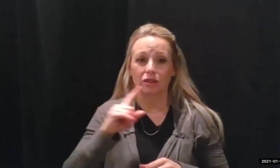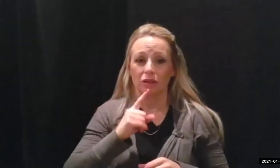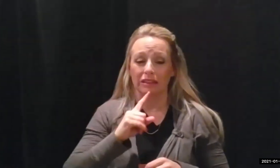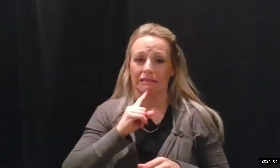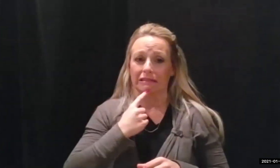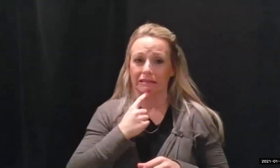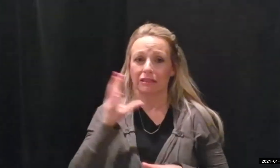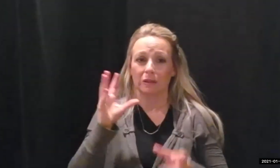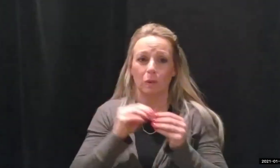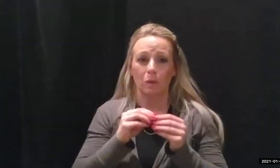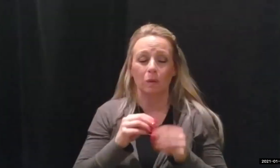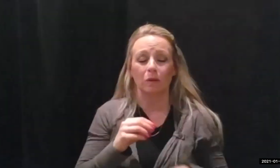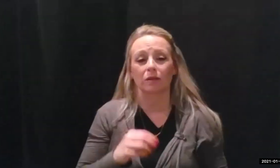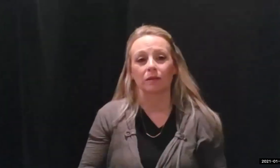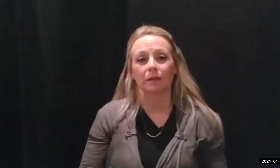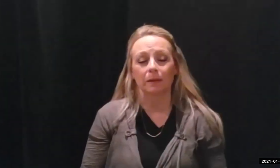taking.